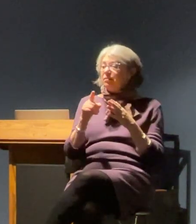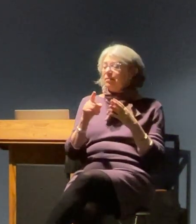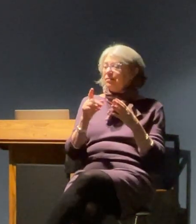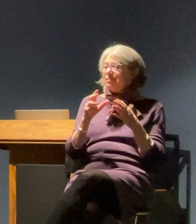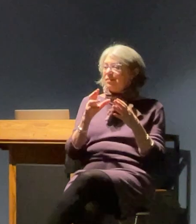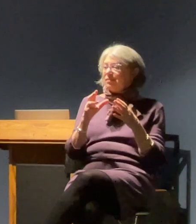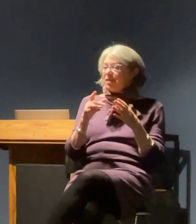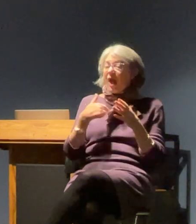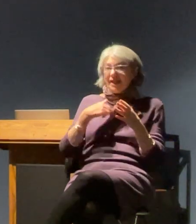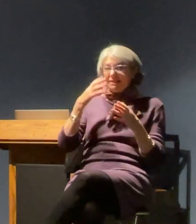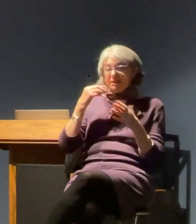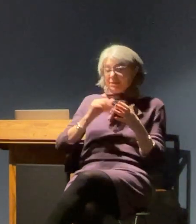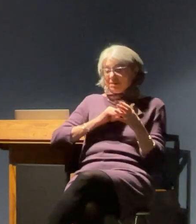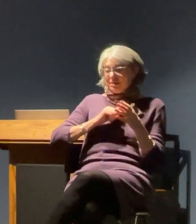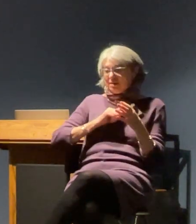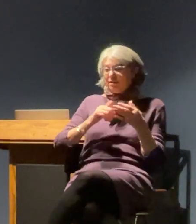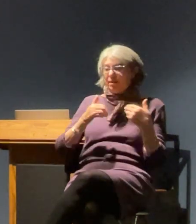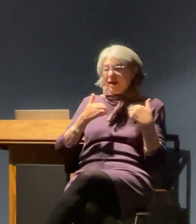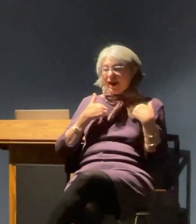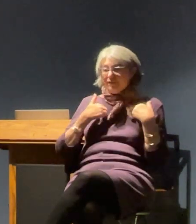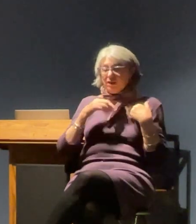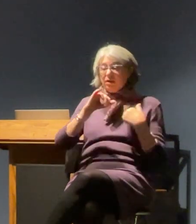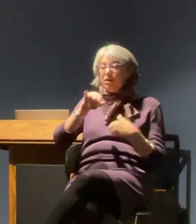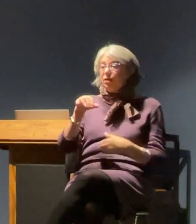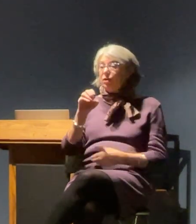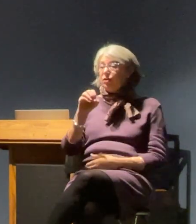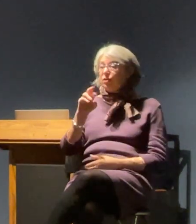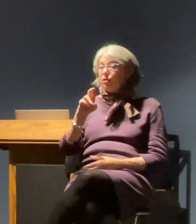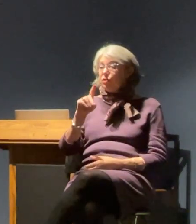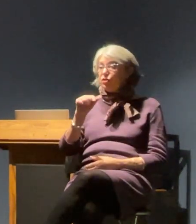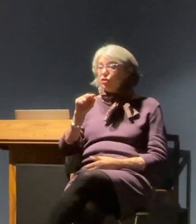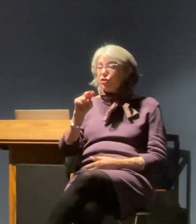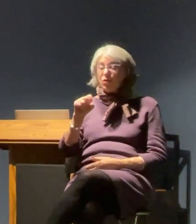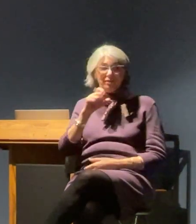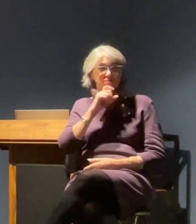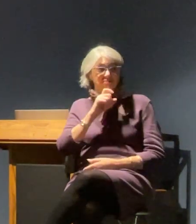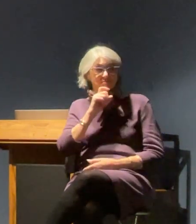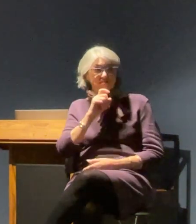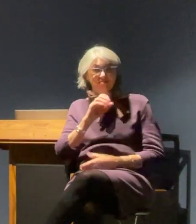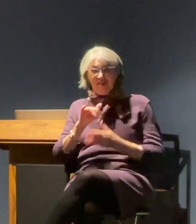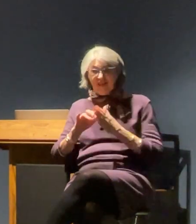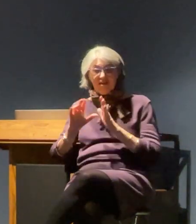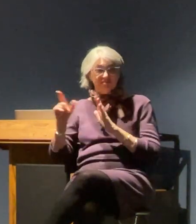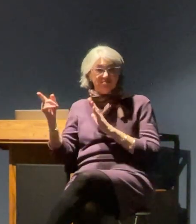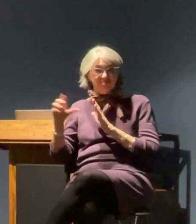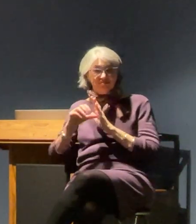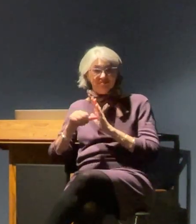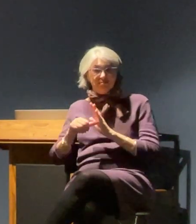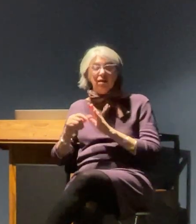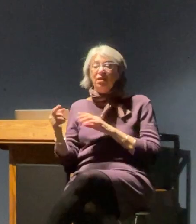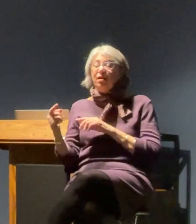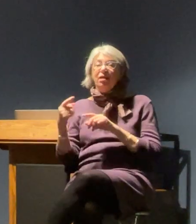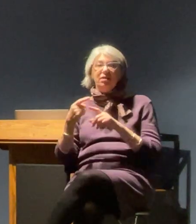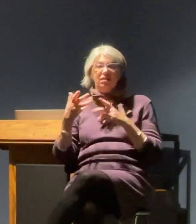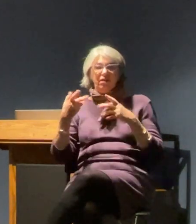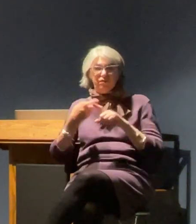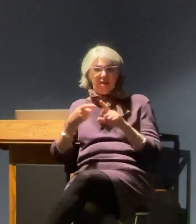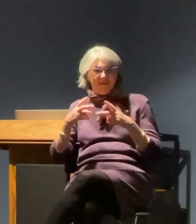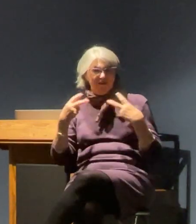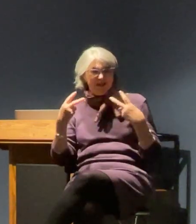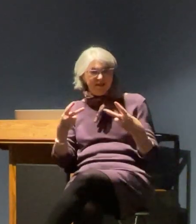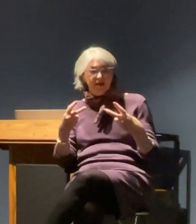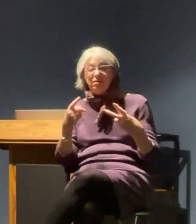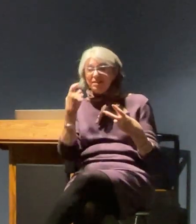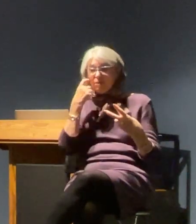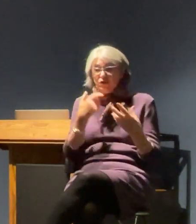this, but I myself experienced this, having a pair of Jordans, that I highlighted, right? Coming off the visit, someone who may have just